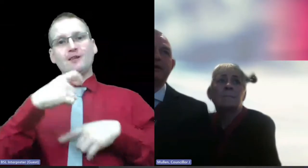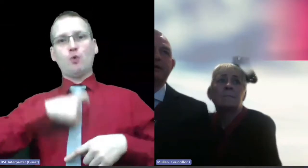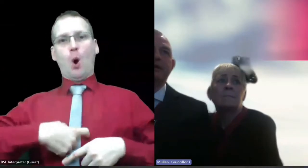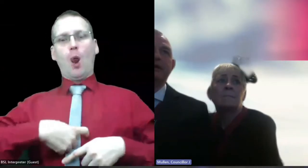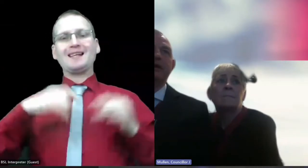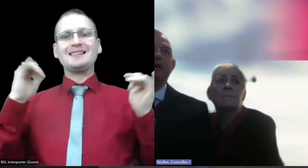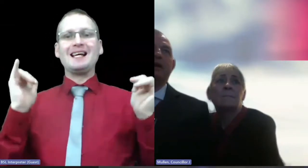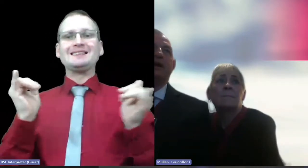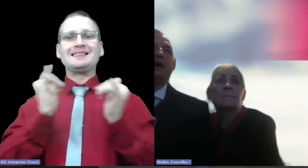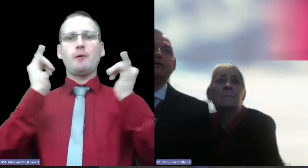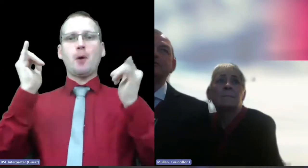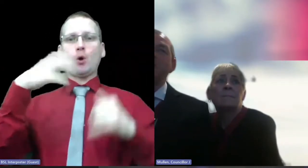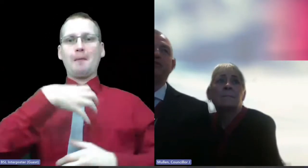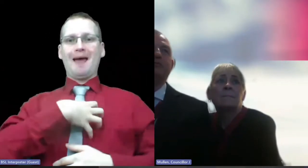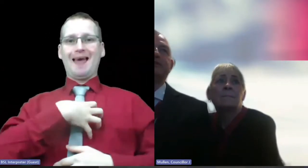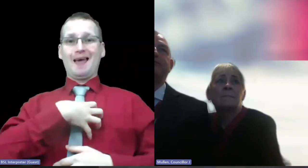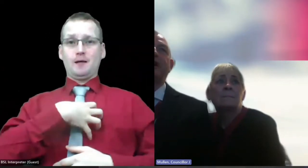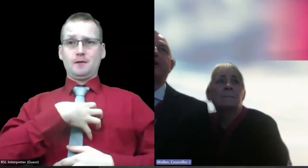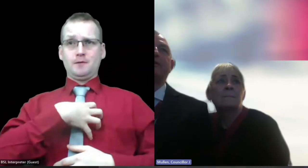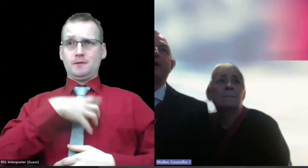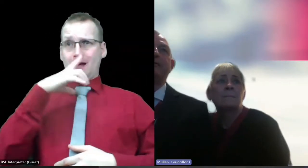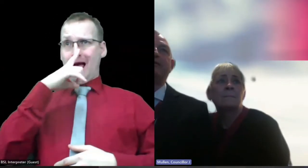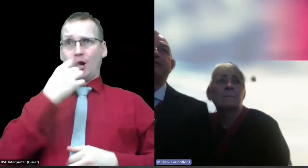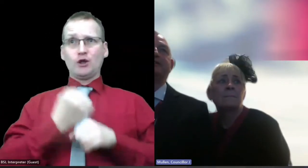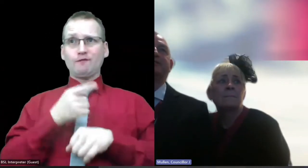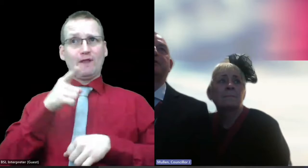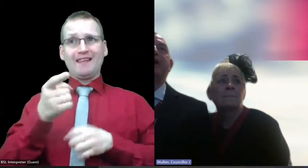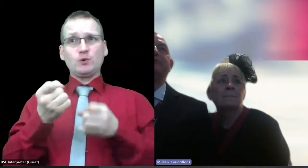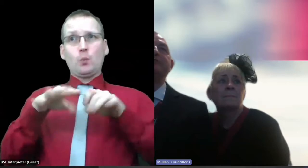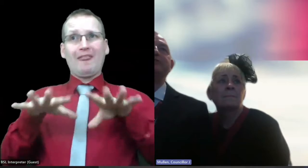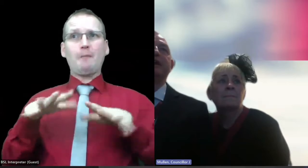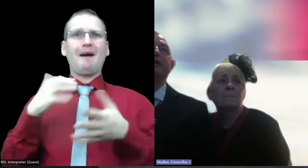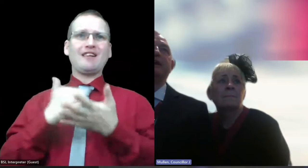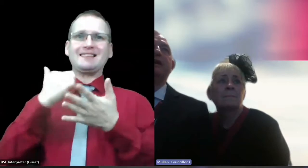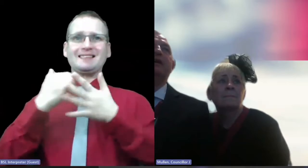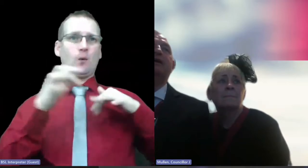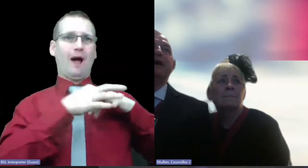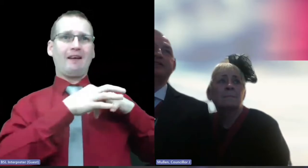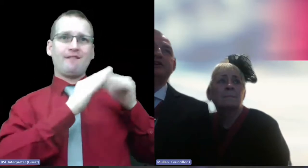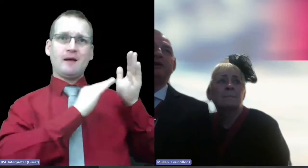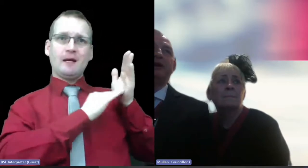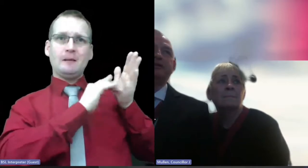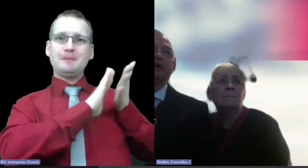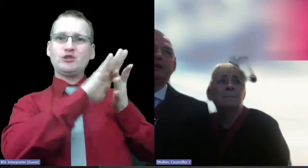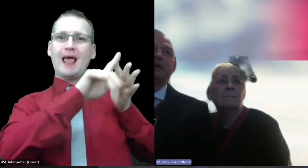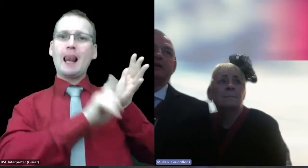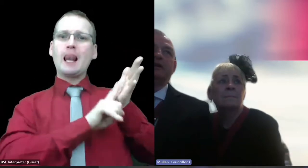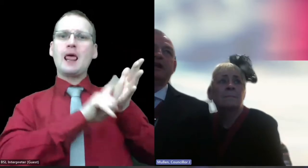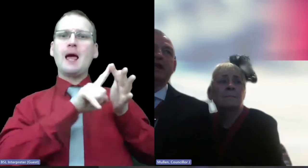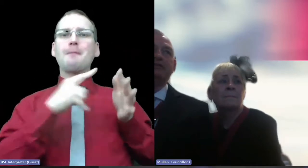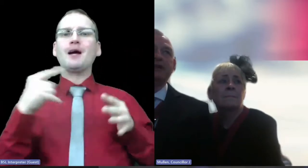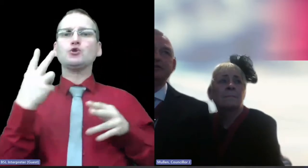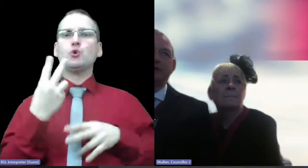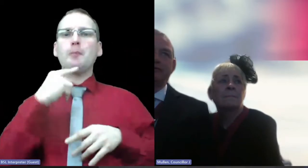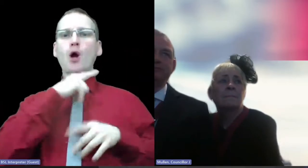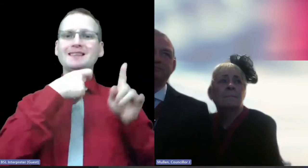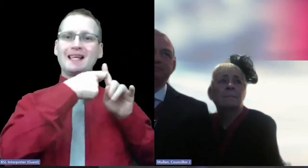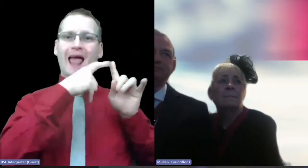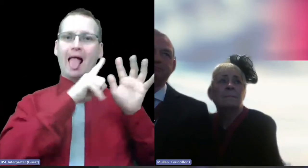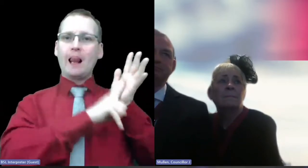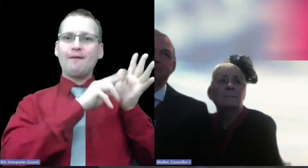mayor. I could not have come this far without my fantastic wife, Michelle, and my two boys, Kelvin and